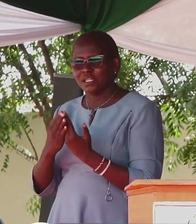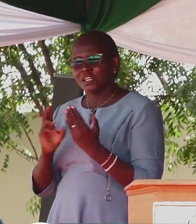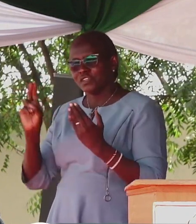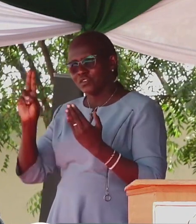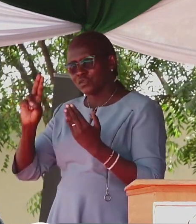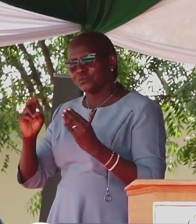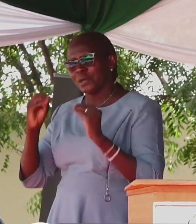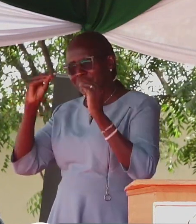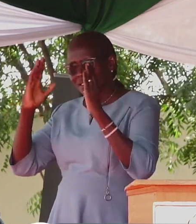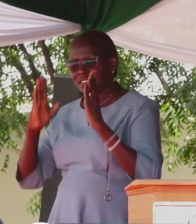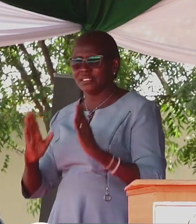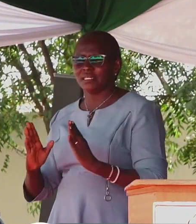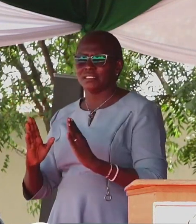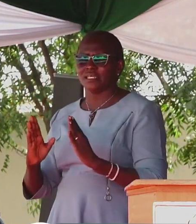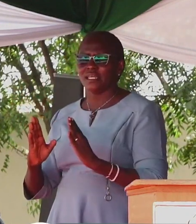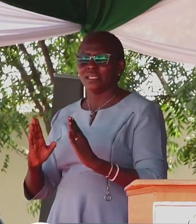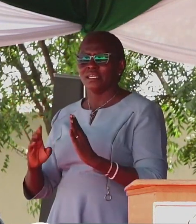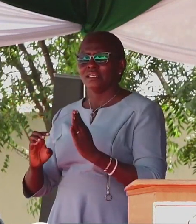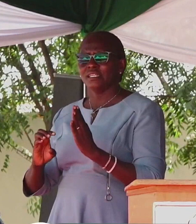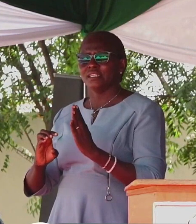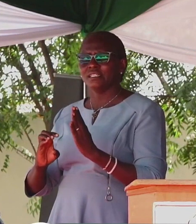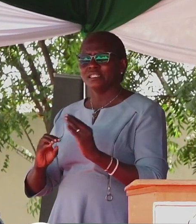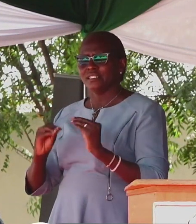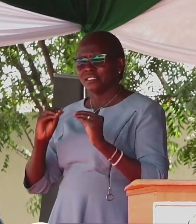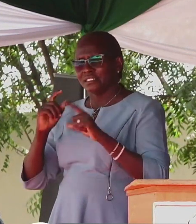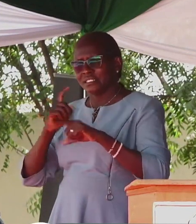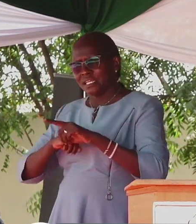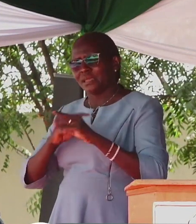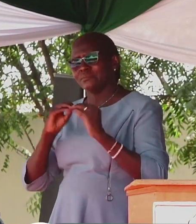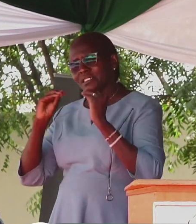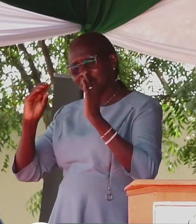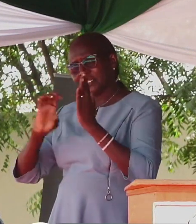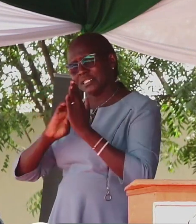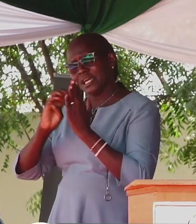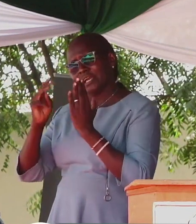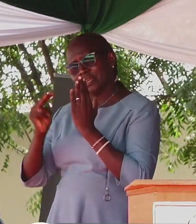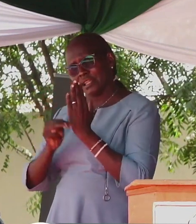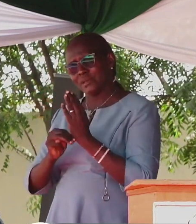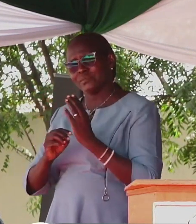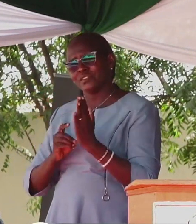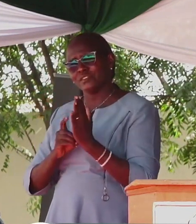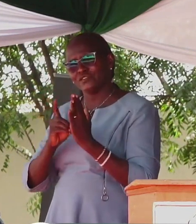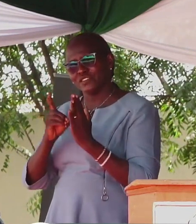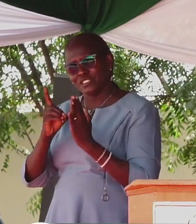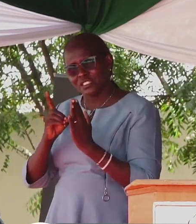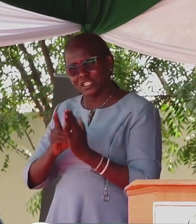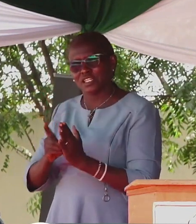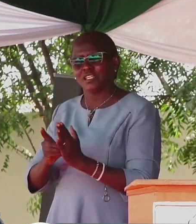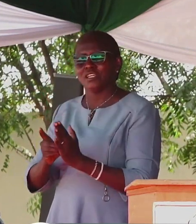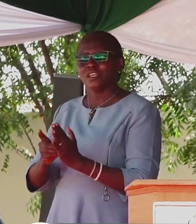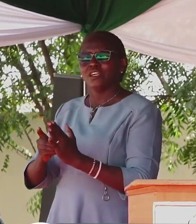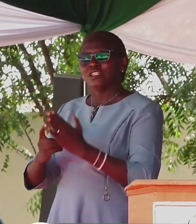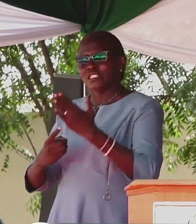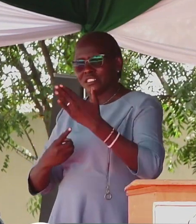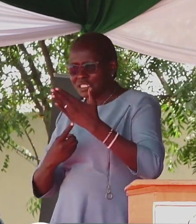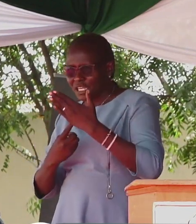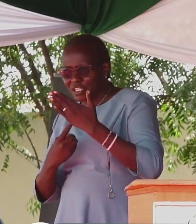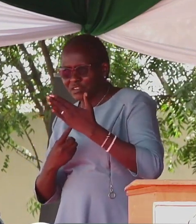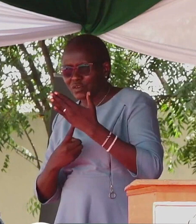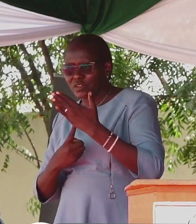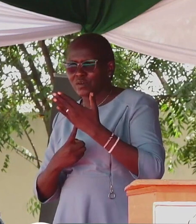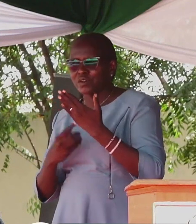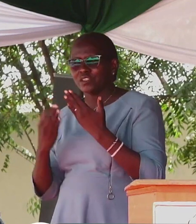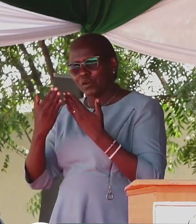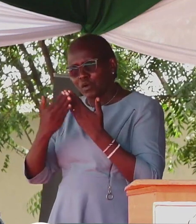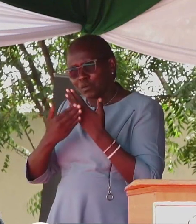by the teachers in terms of curriculum development. So, which is a technology or a program that runs on smart devices